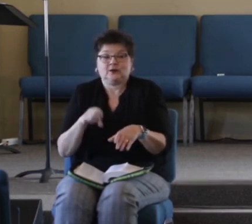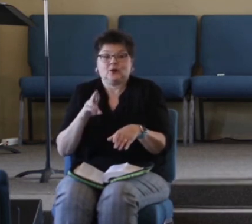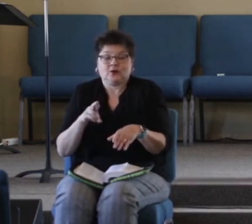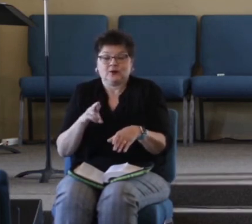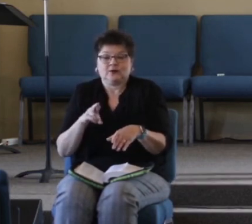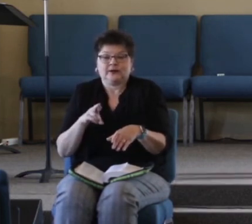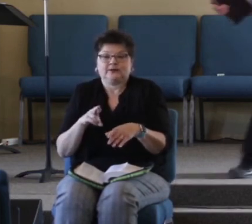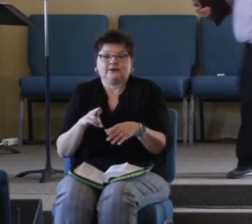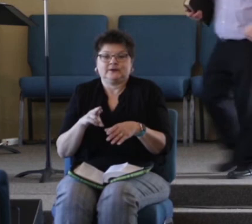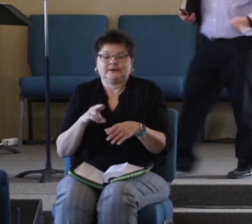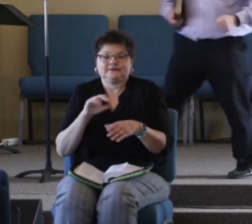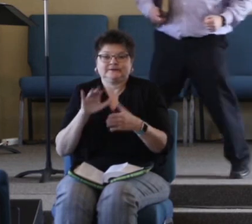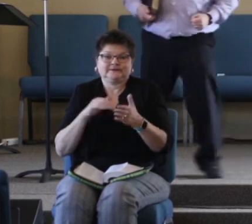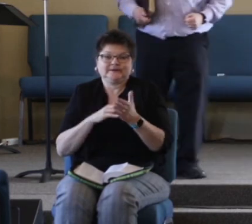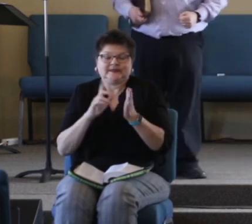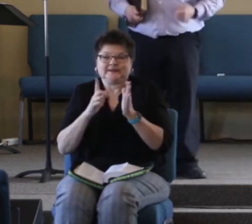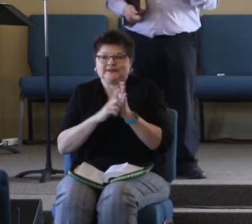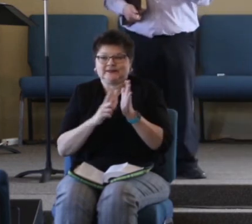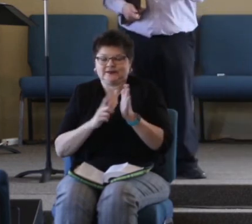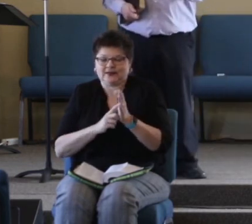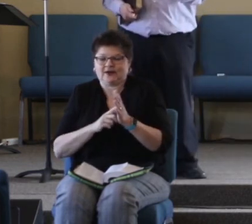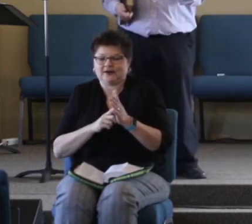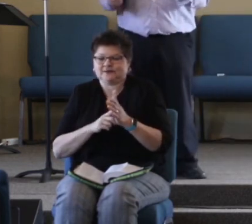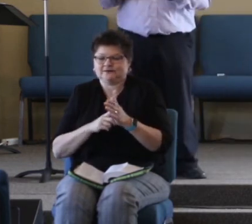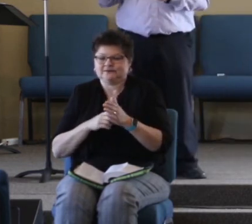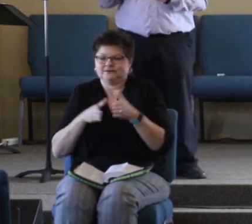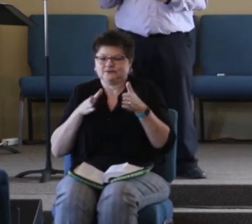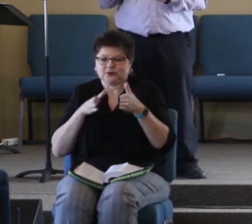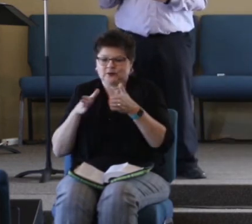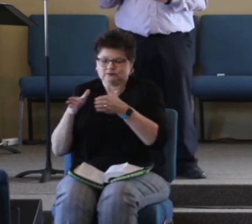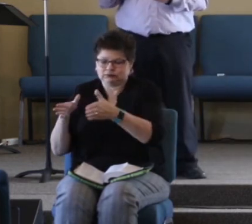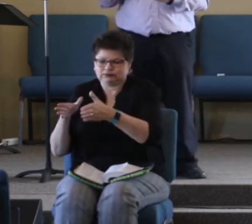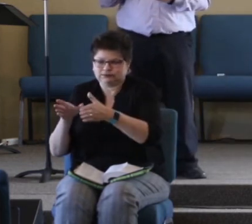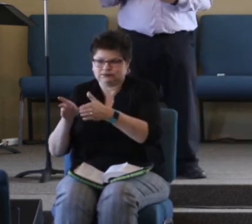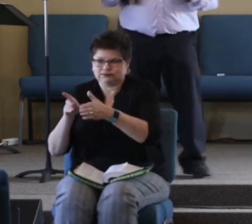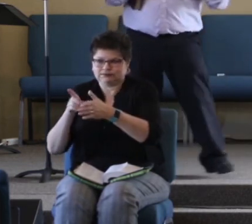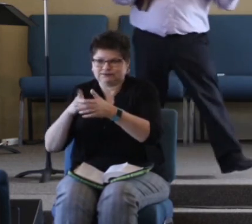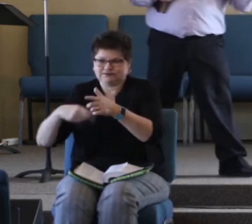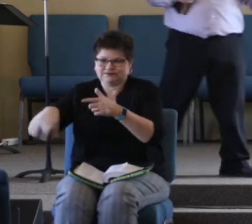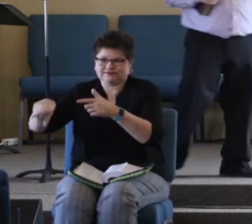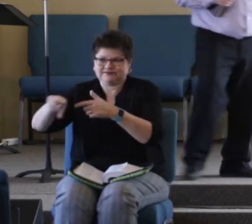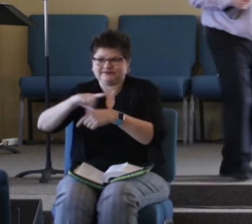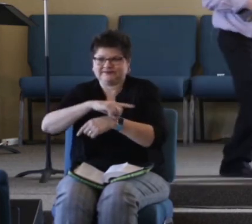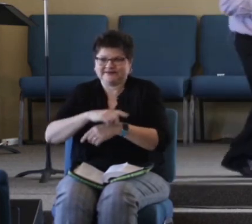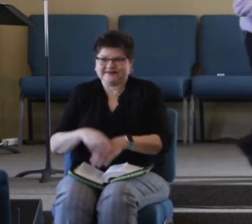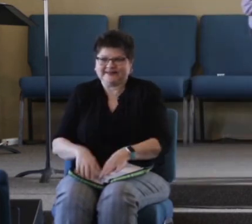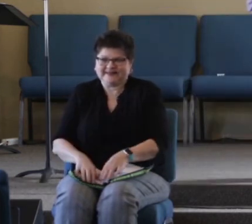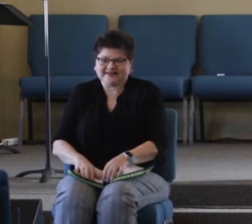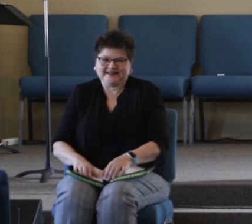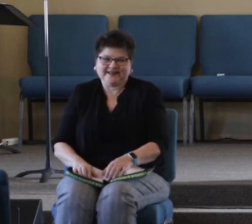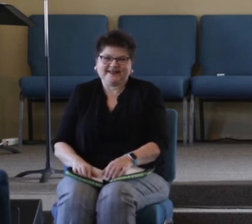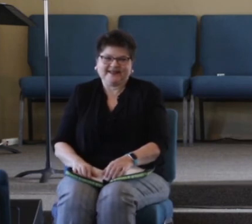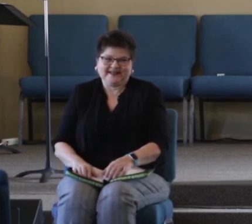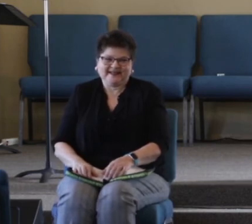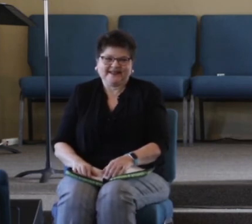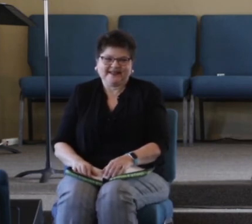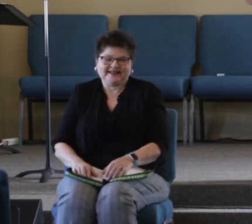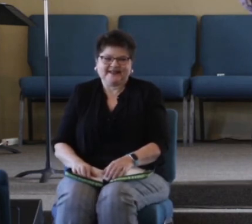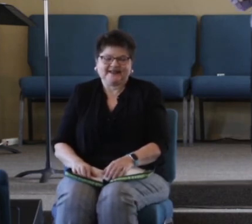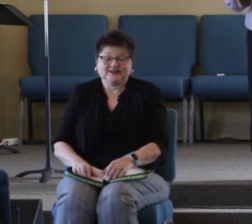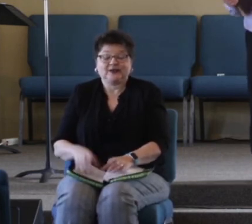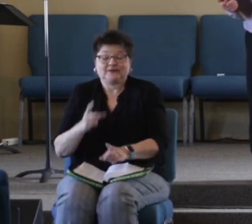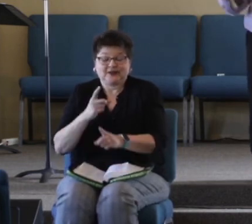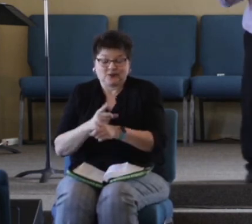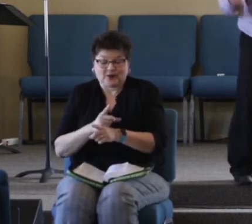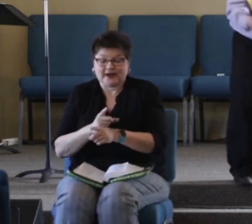U-turn in the middle of the interstate and we're going down the wrong way if you're on I-70. So you got to get to the right turnoff. You